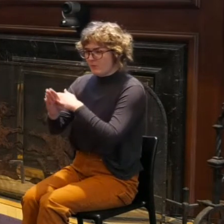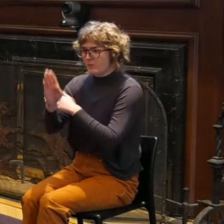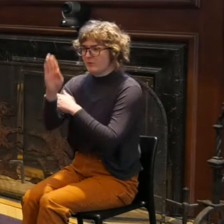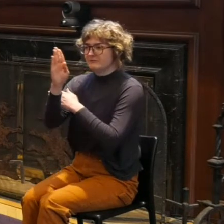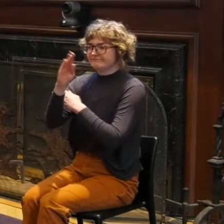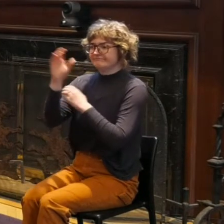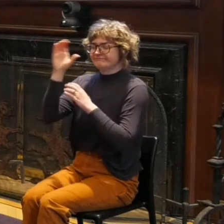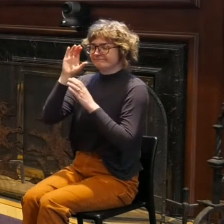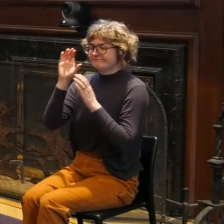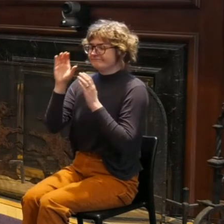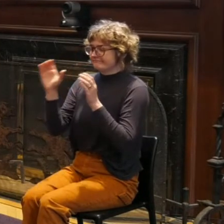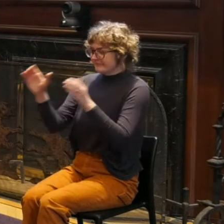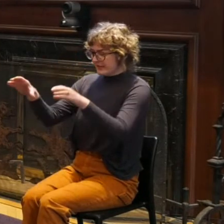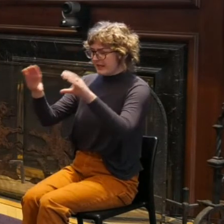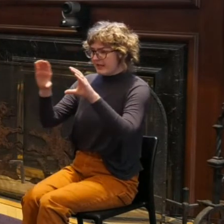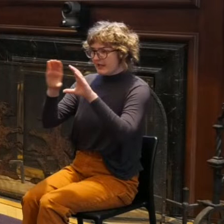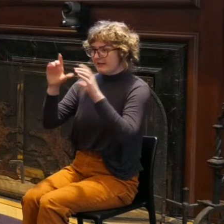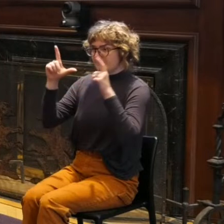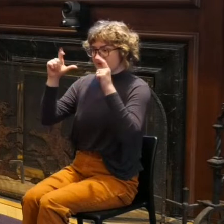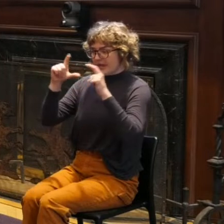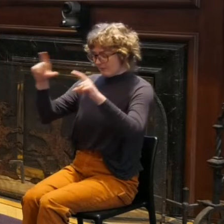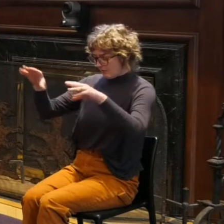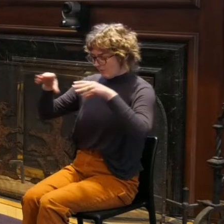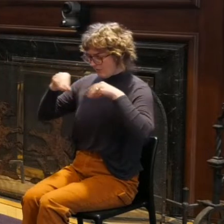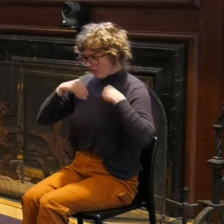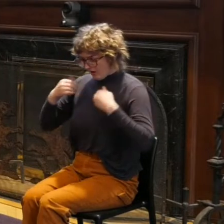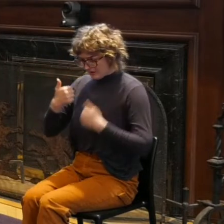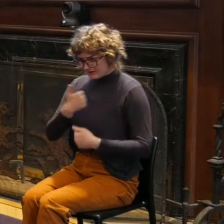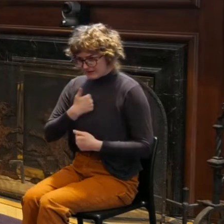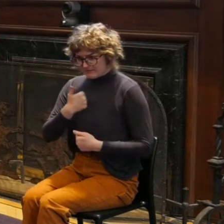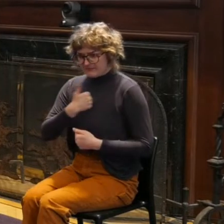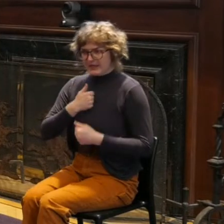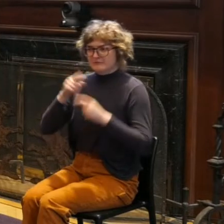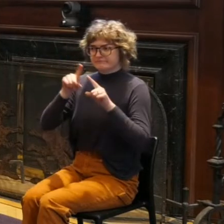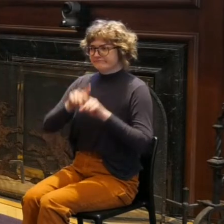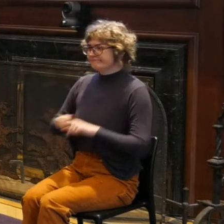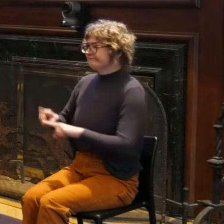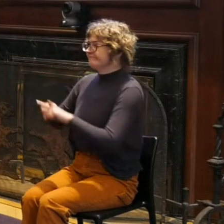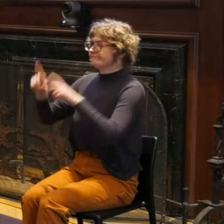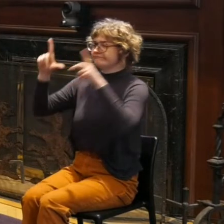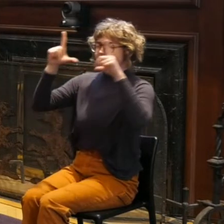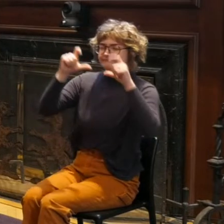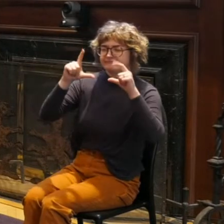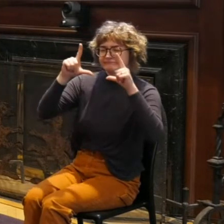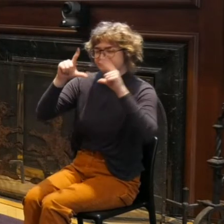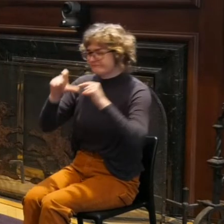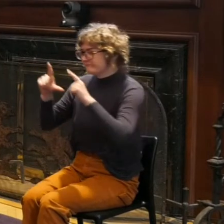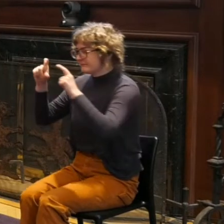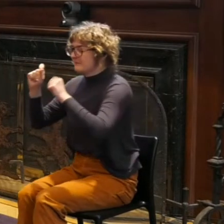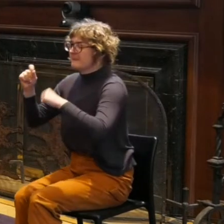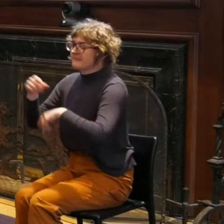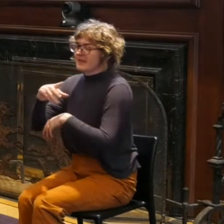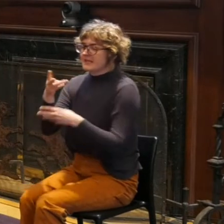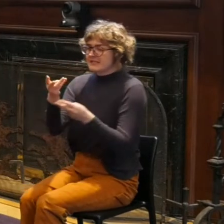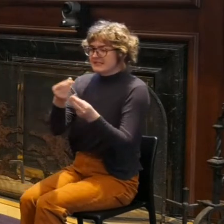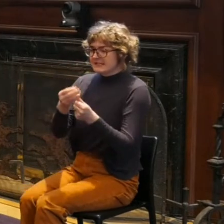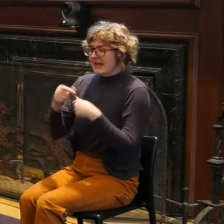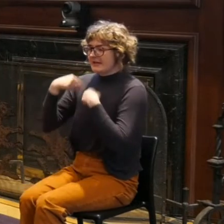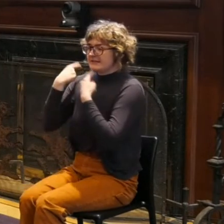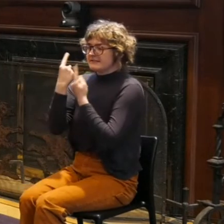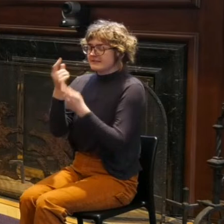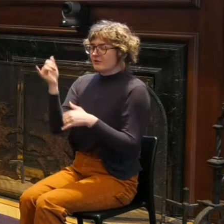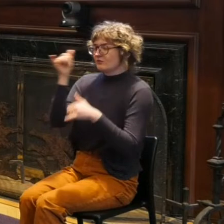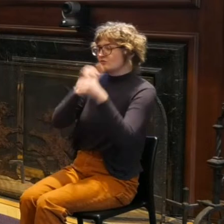camera belongs to her now, she takes it to the empty spaces where the sand is still drunk with the rust of barbed